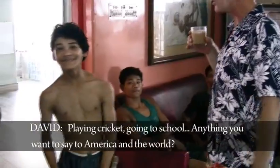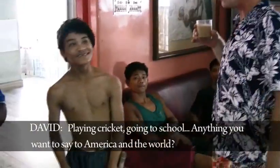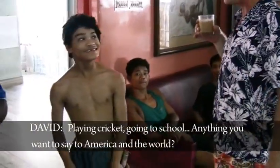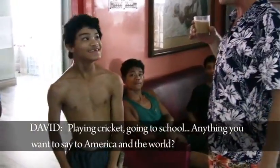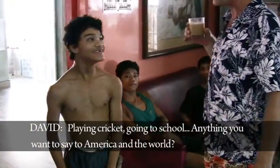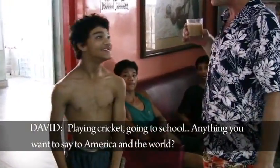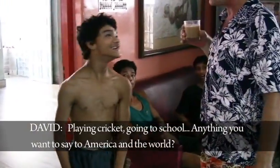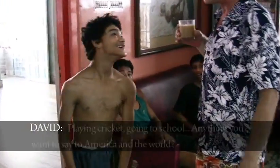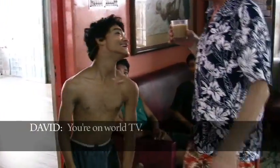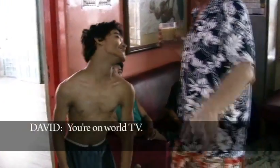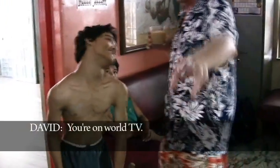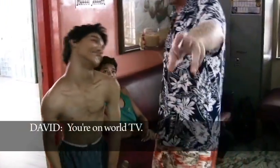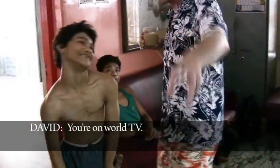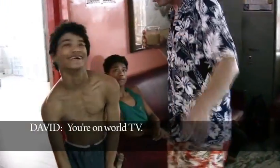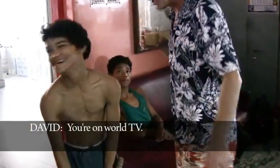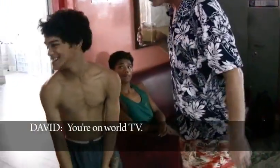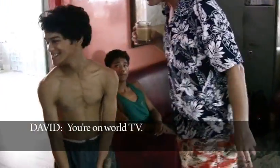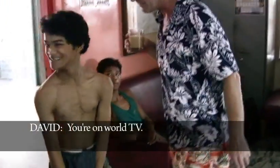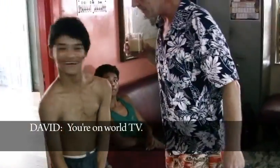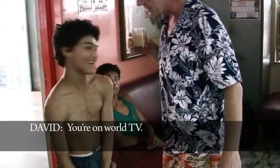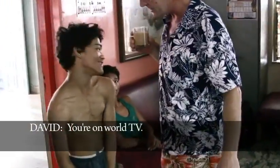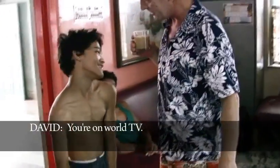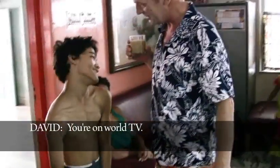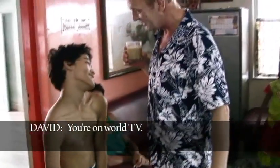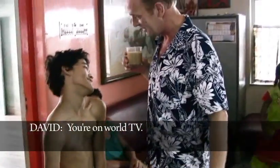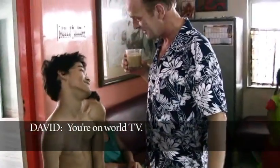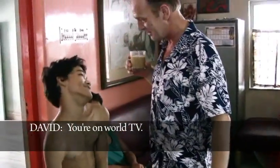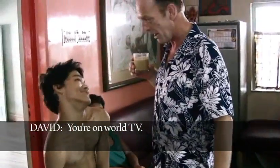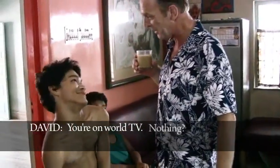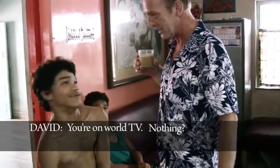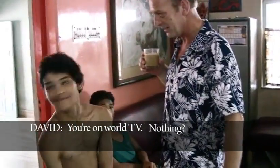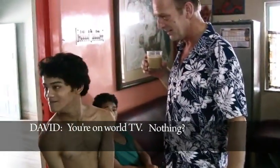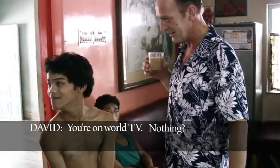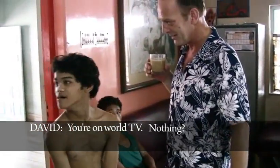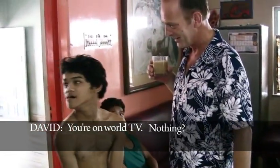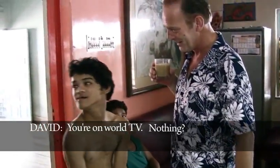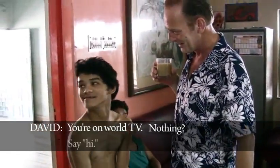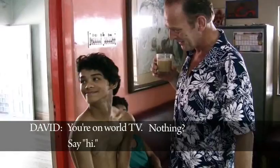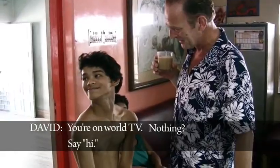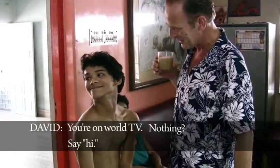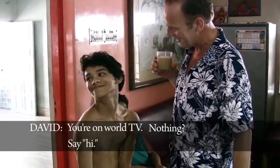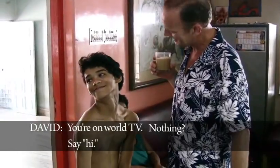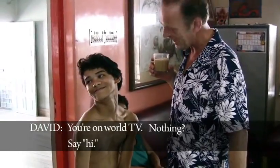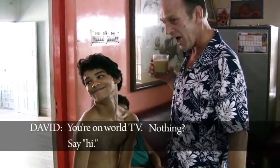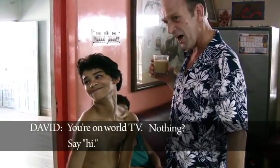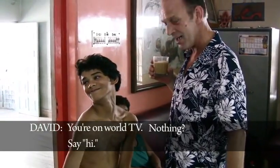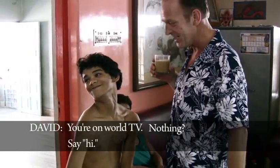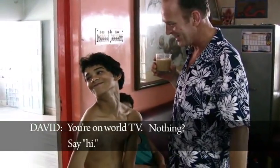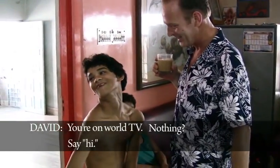world? You're on world TV. Nothing. Say hi.